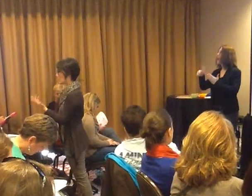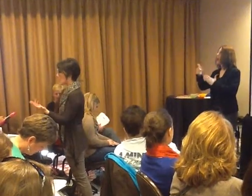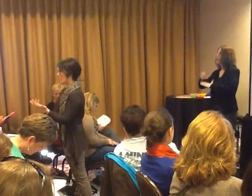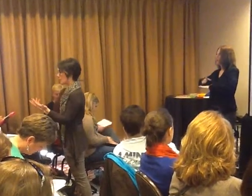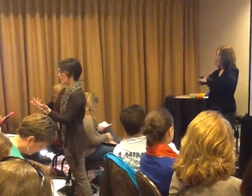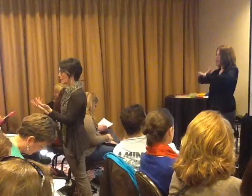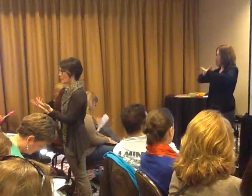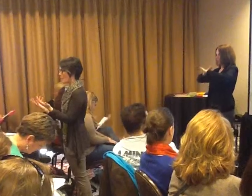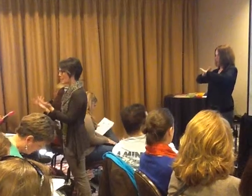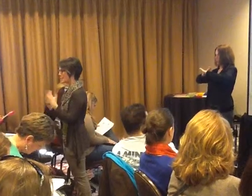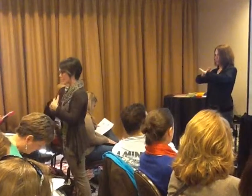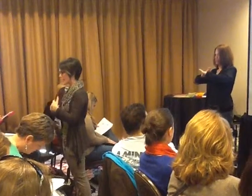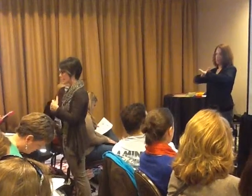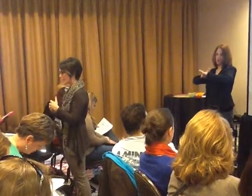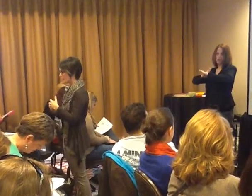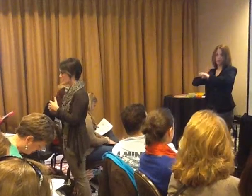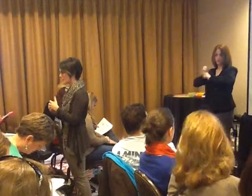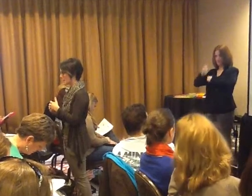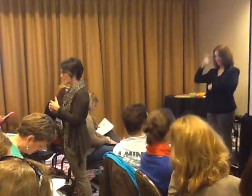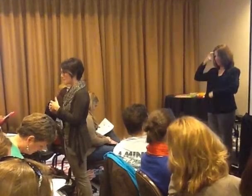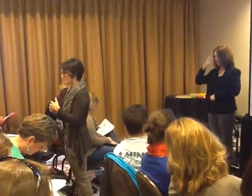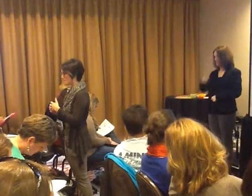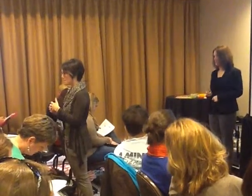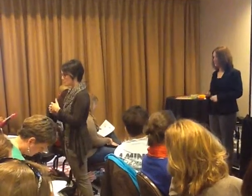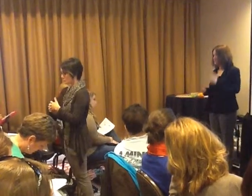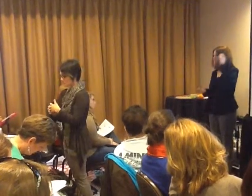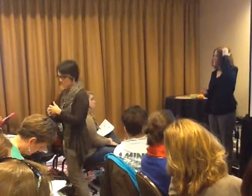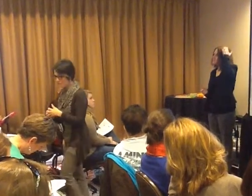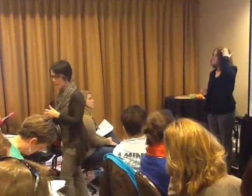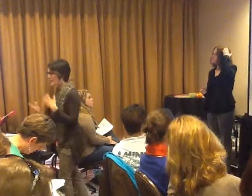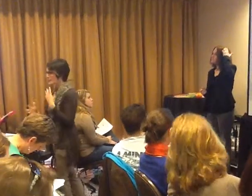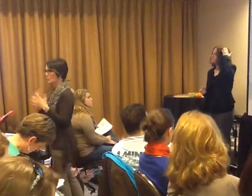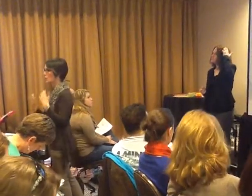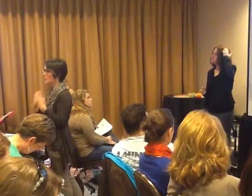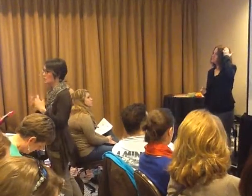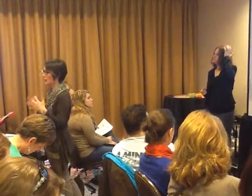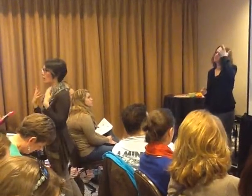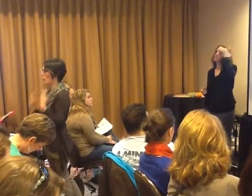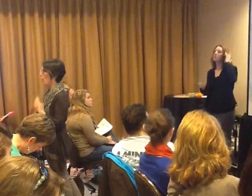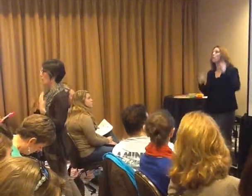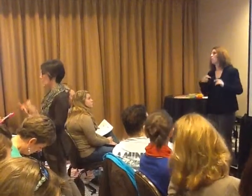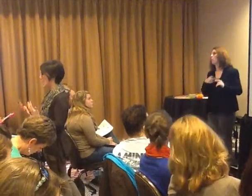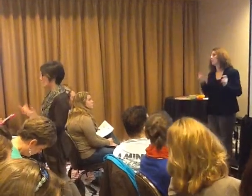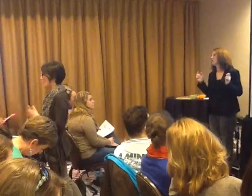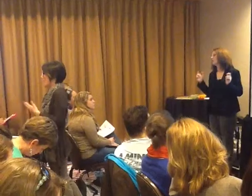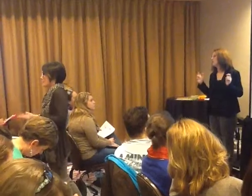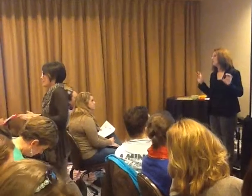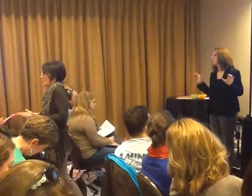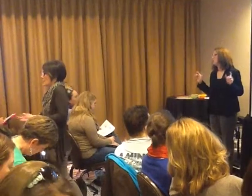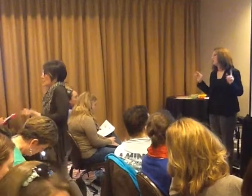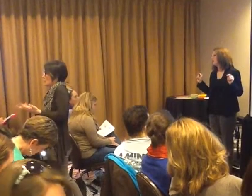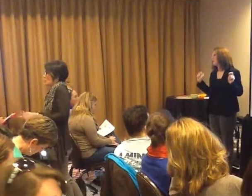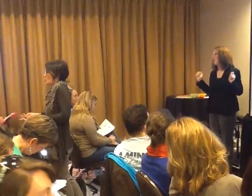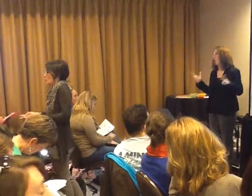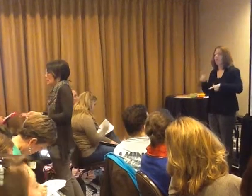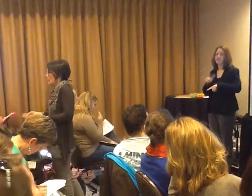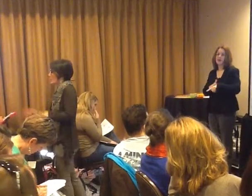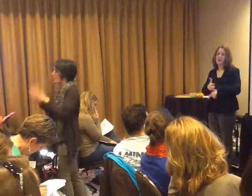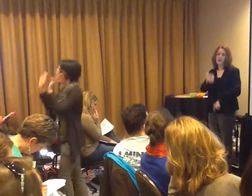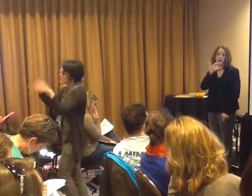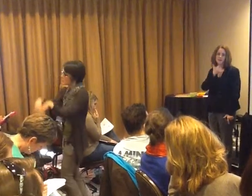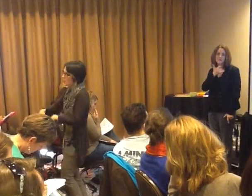barrier that might be getting in the way? Does that make sense? And we do it all the time on accident because we just